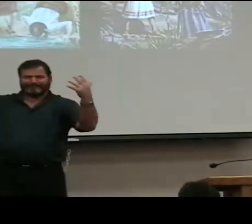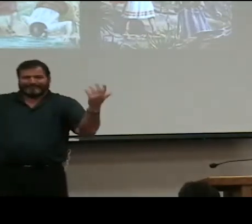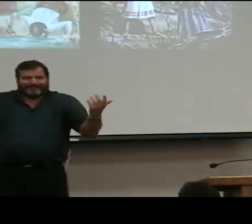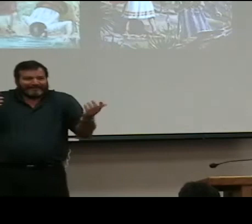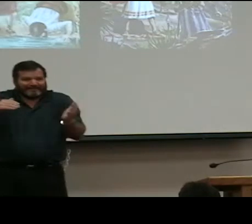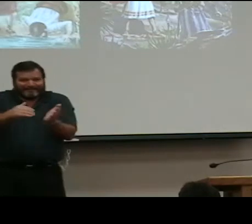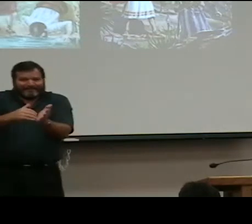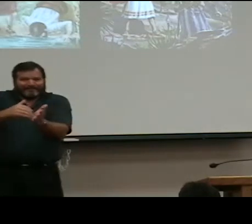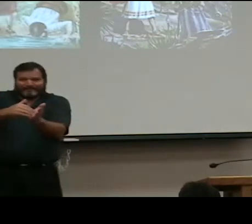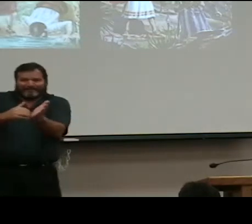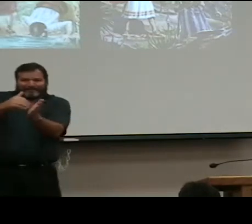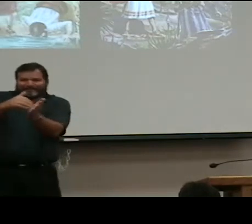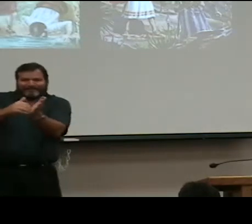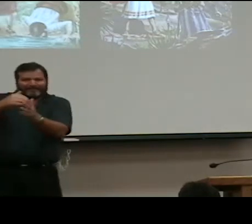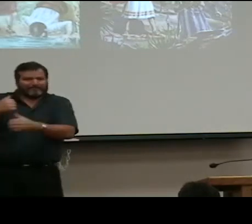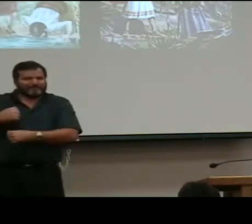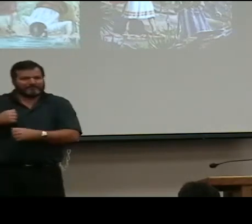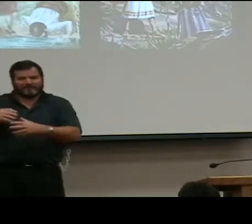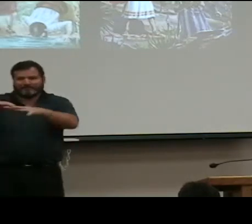that whole clue, that whole army.